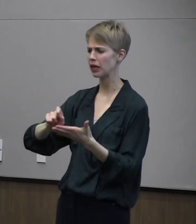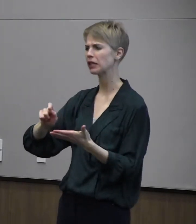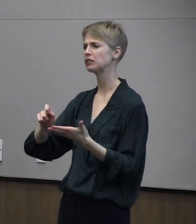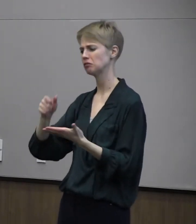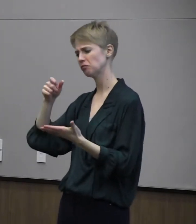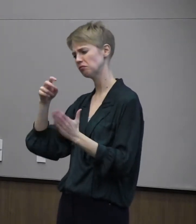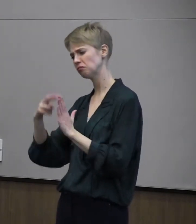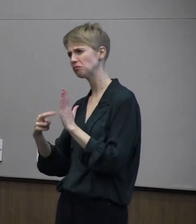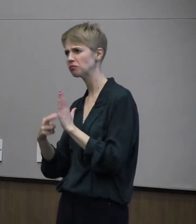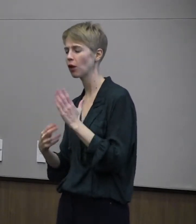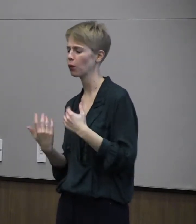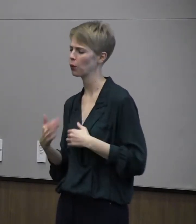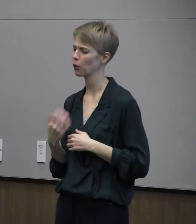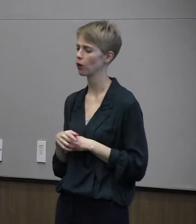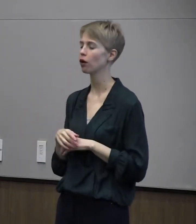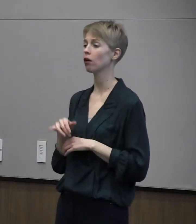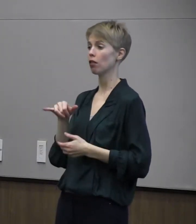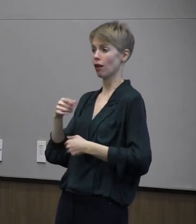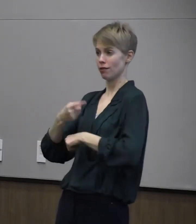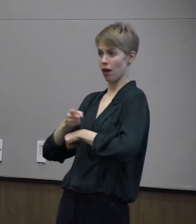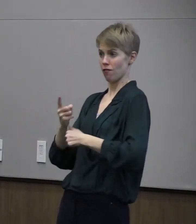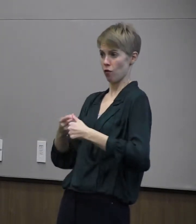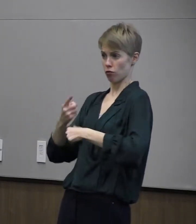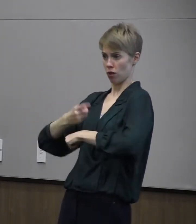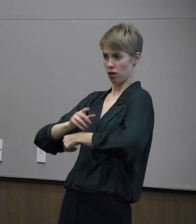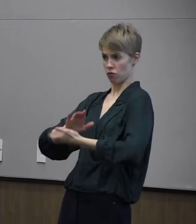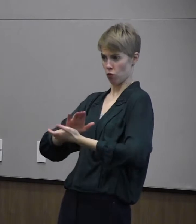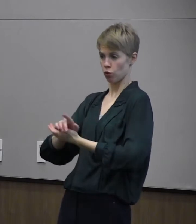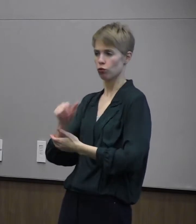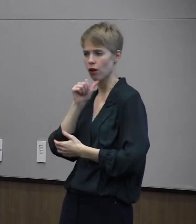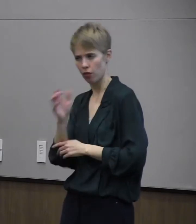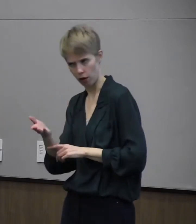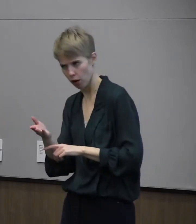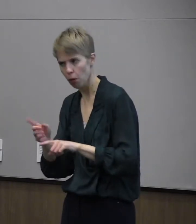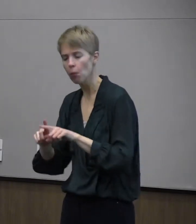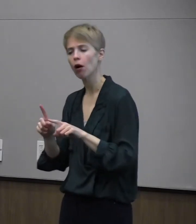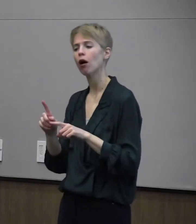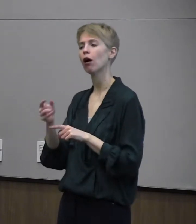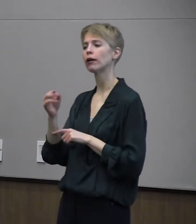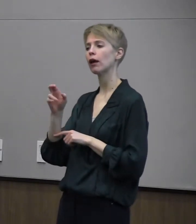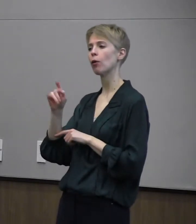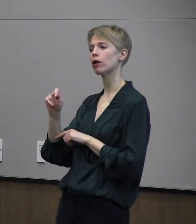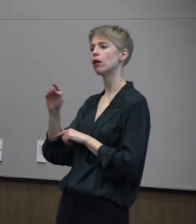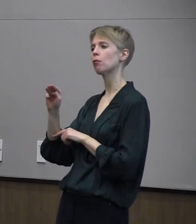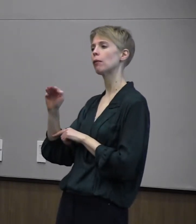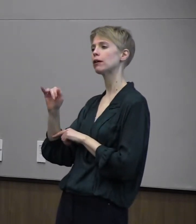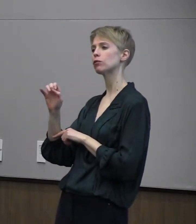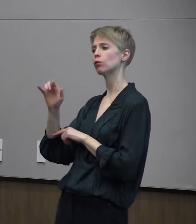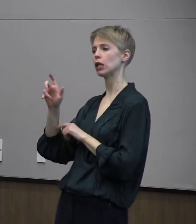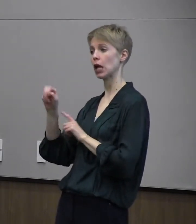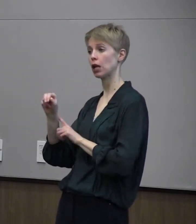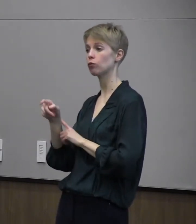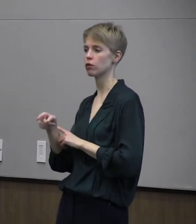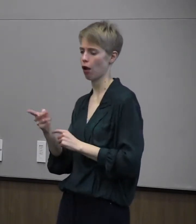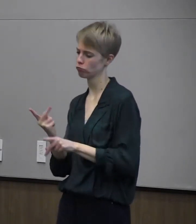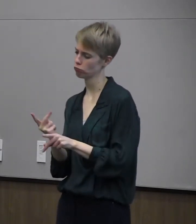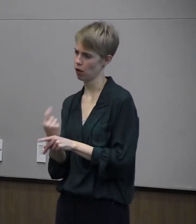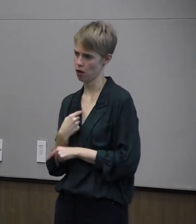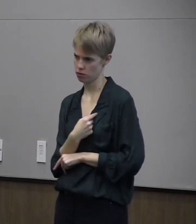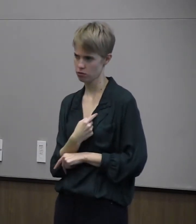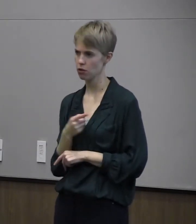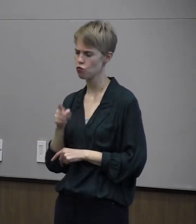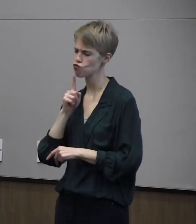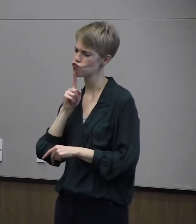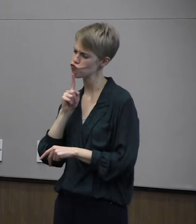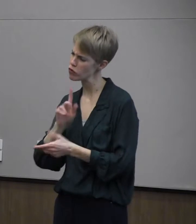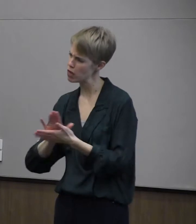there the day we arrived, but your friend and vice president of the college, Mr. Garrett Masselink, took good care of us. He was so nice to